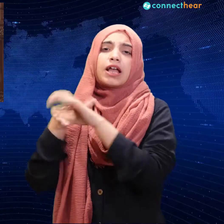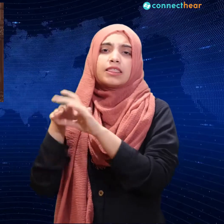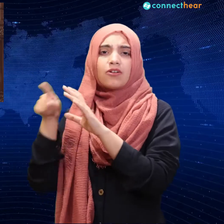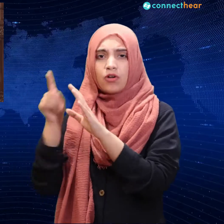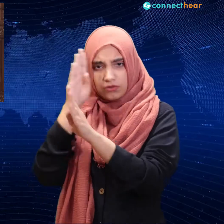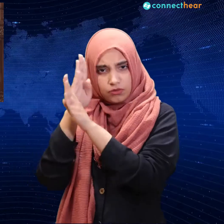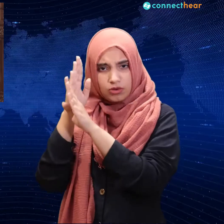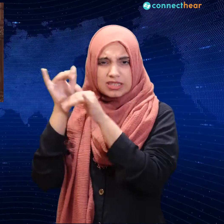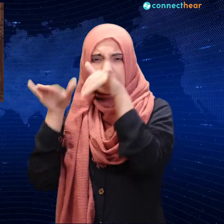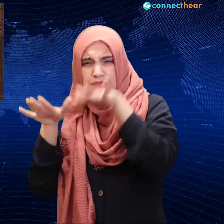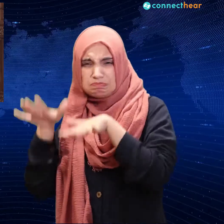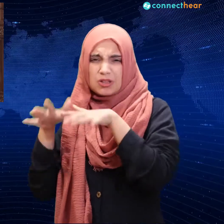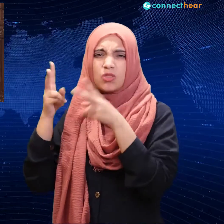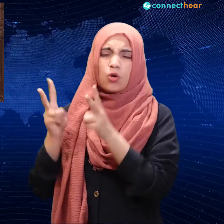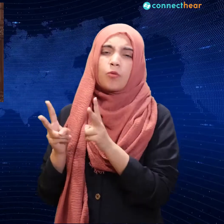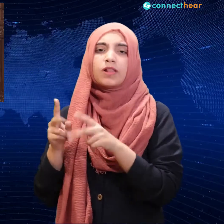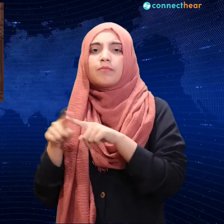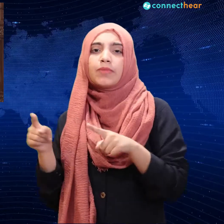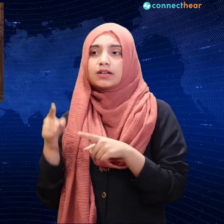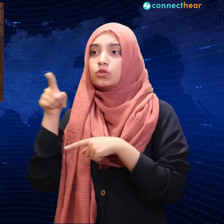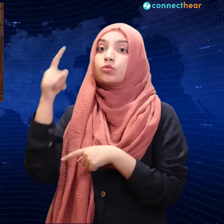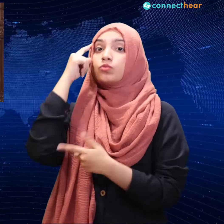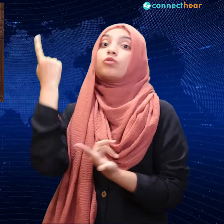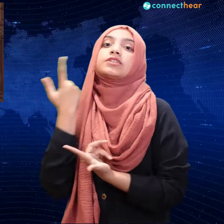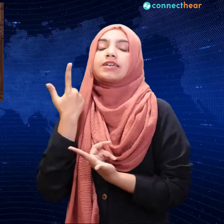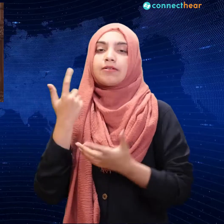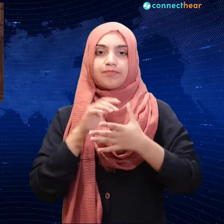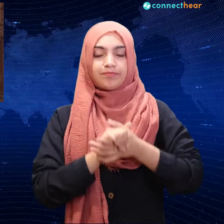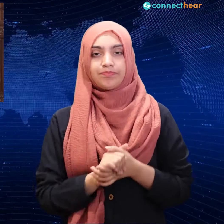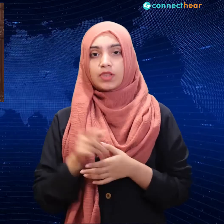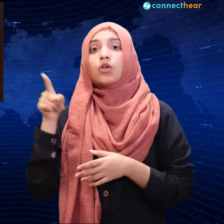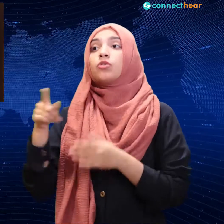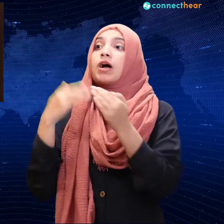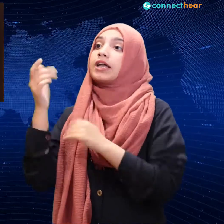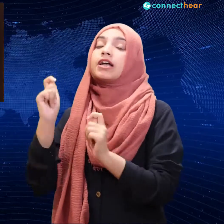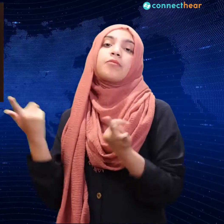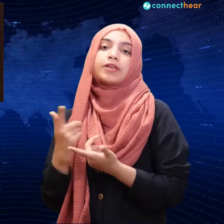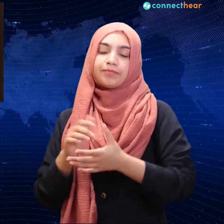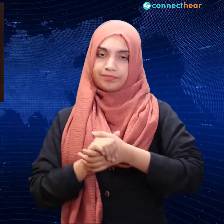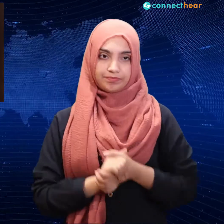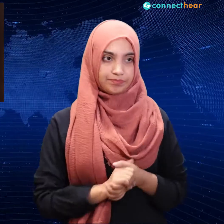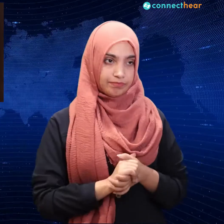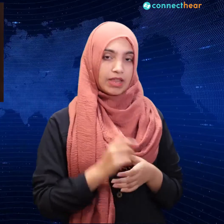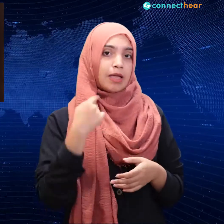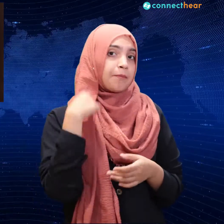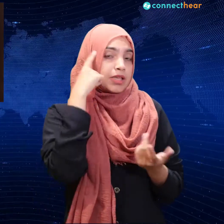lasted 5 years. So how concerned are you? And what are you going to do about it? Look,